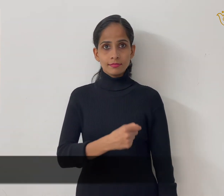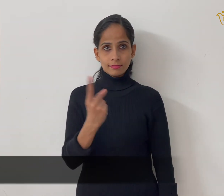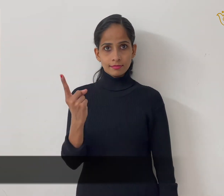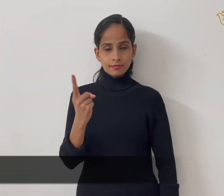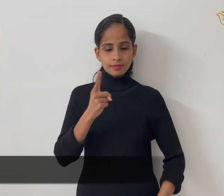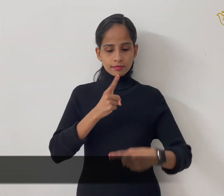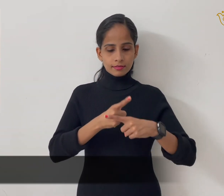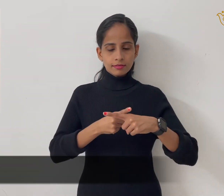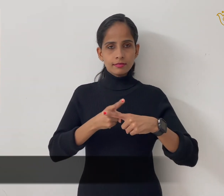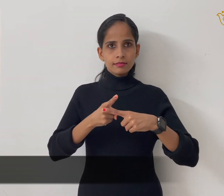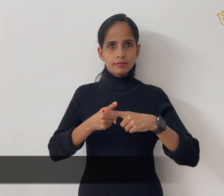Knife,